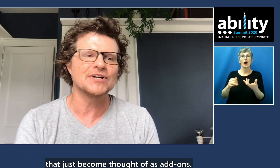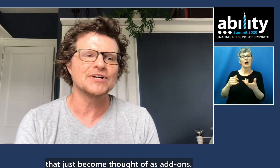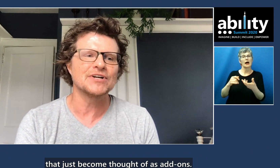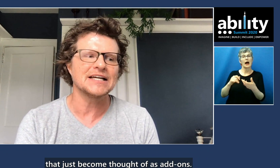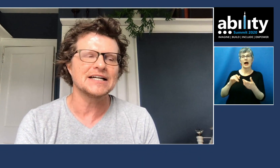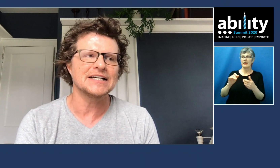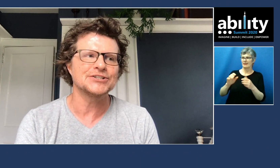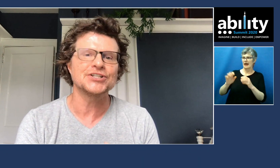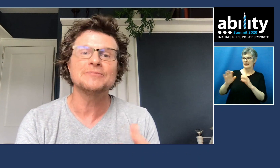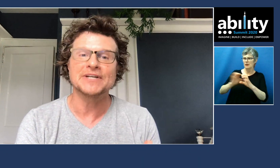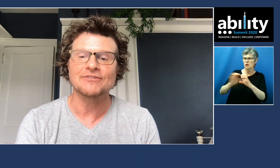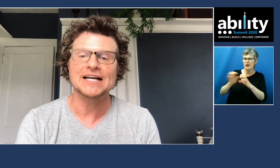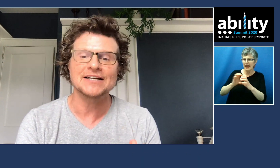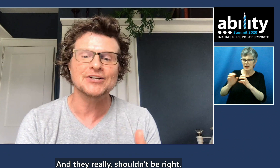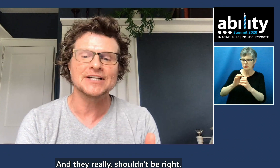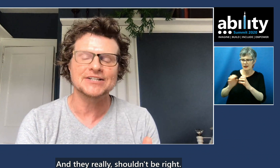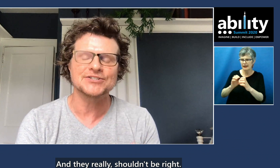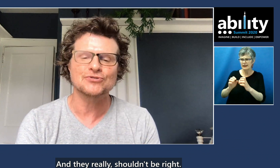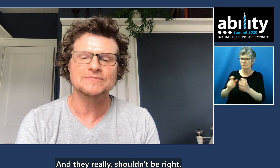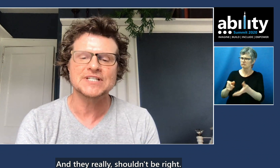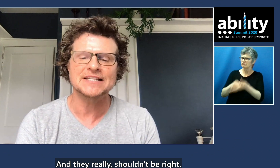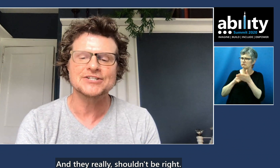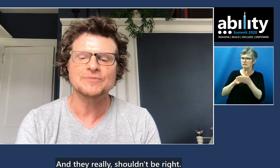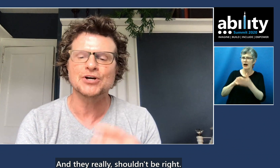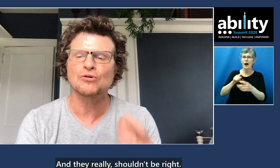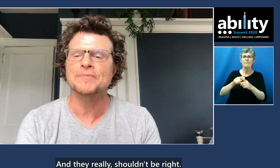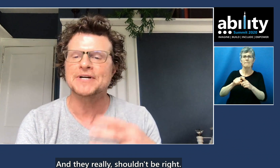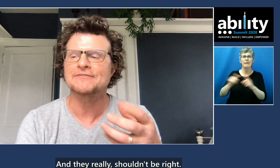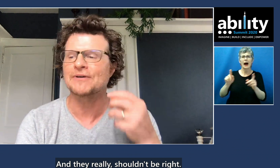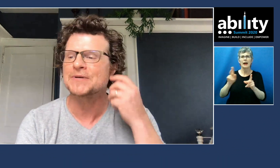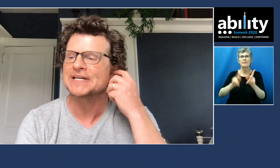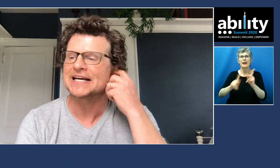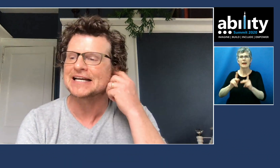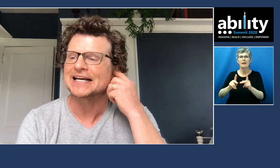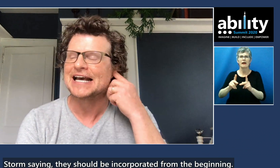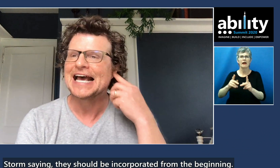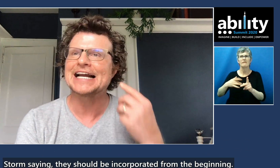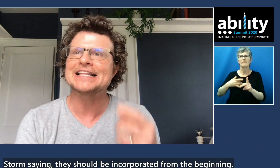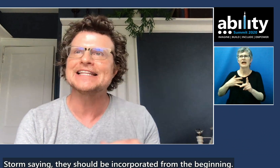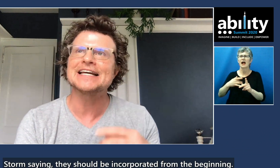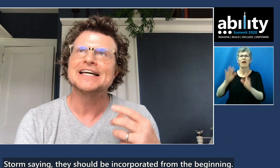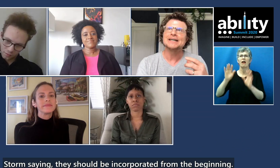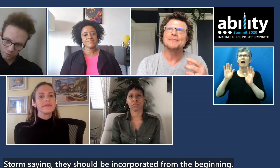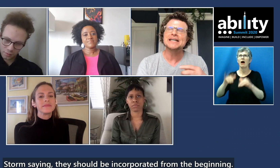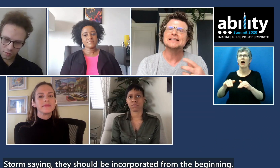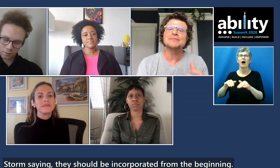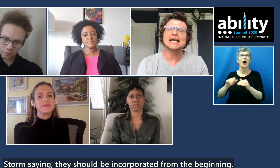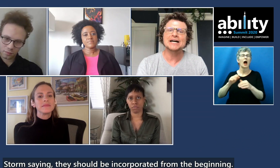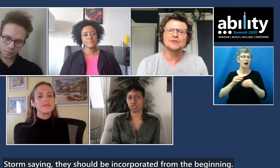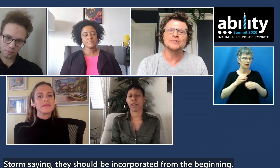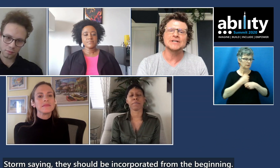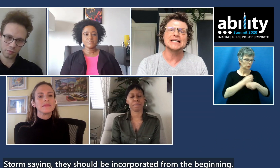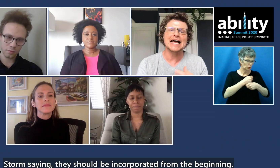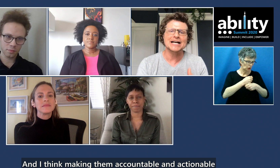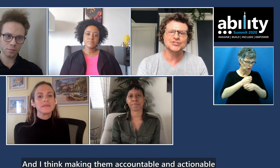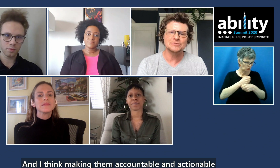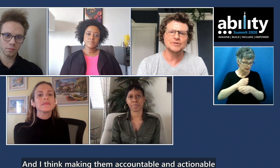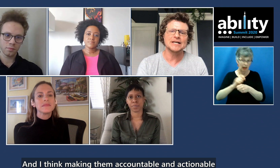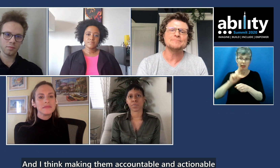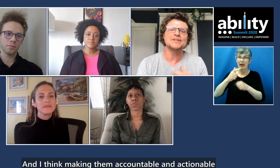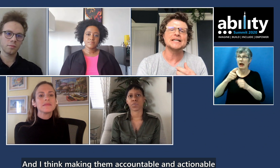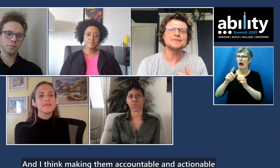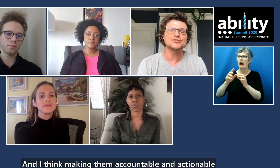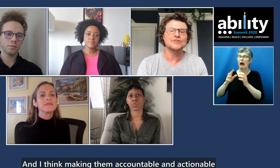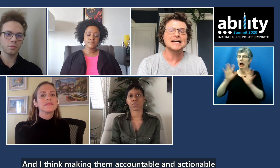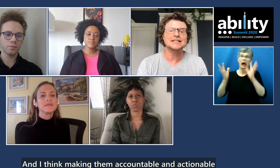there really shouldn't be, right? Like Storm saying, they should be incorporated from the beginning. And I think making them accountable and